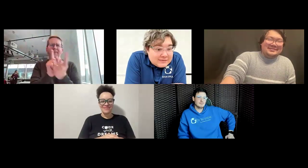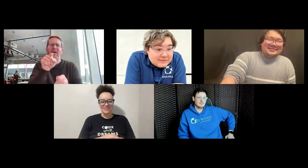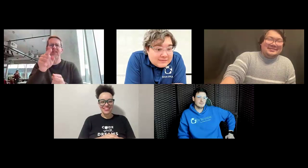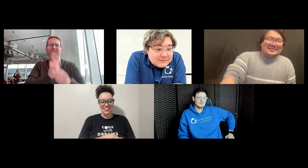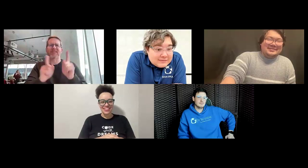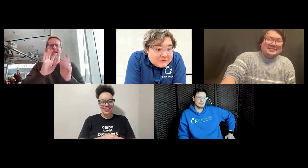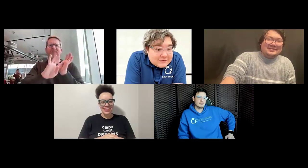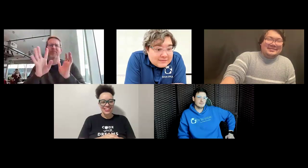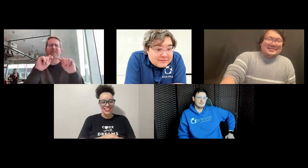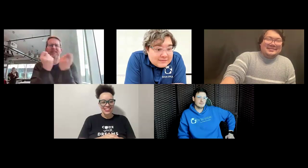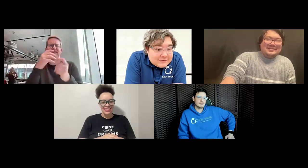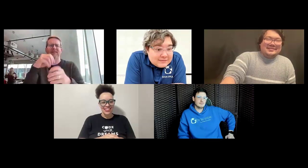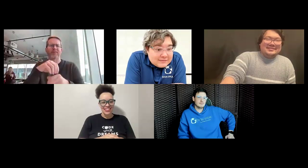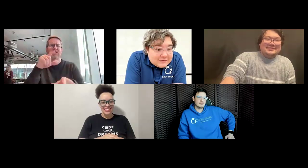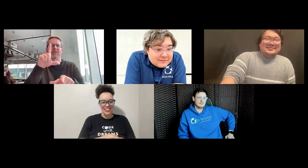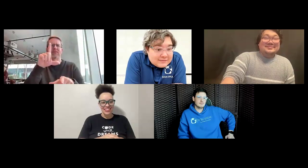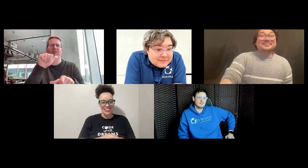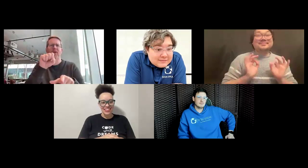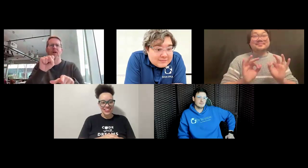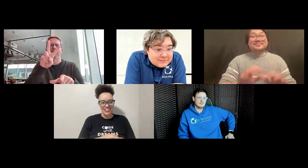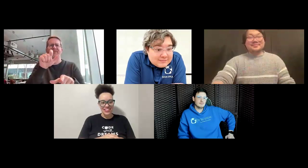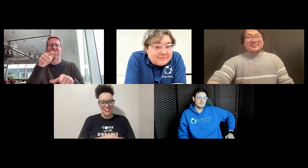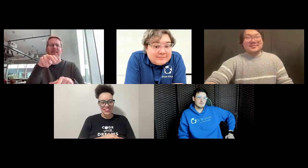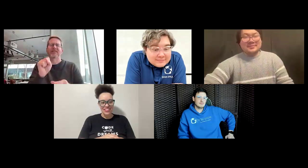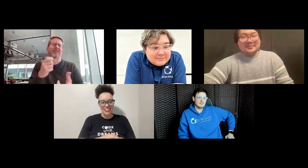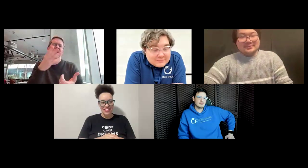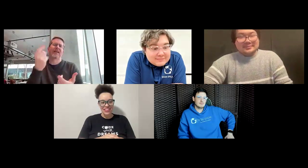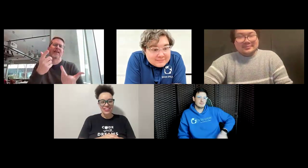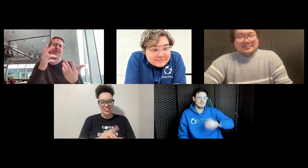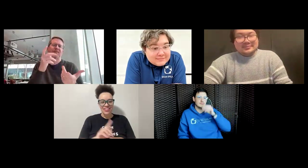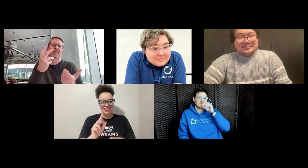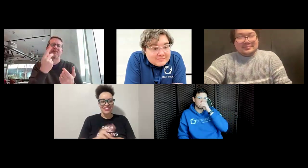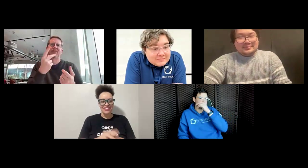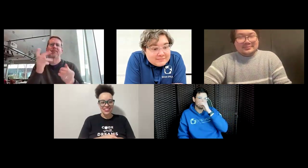And, it was nice to meet the folks from Science Peak and the team in Las